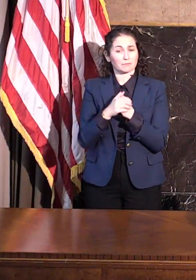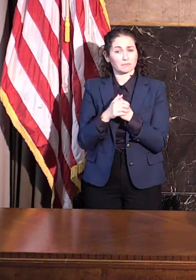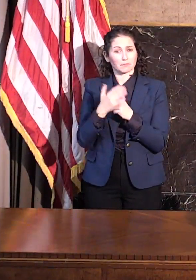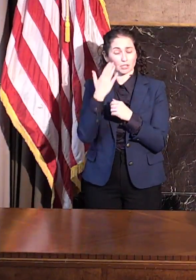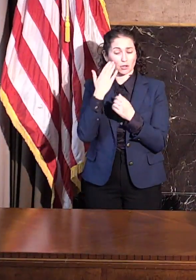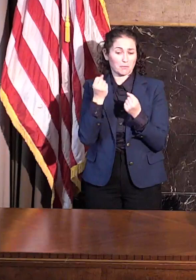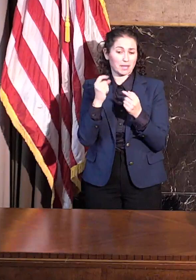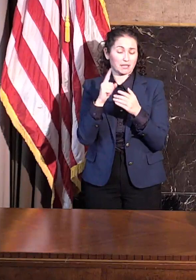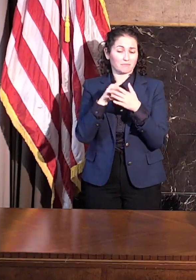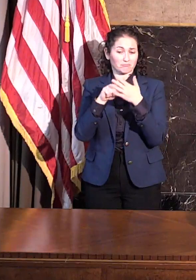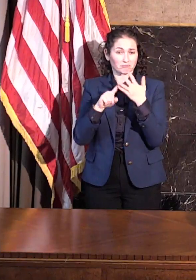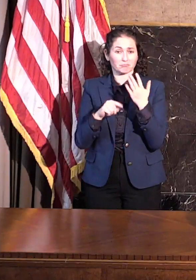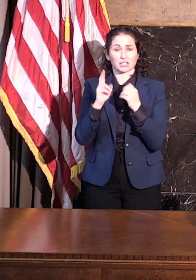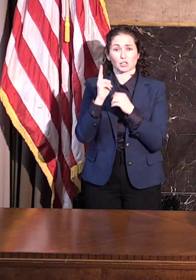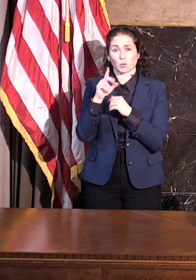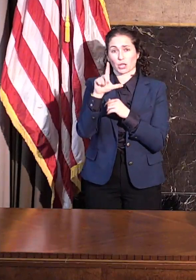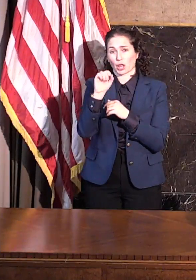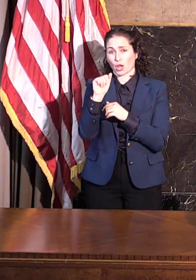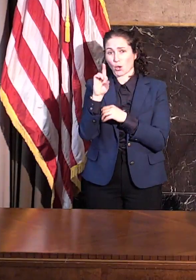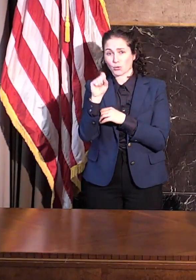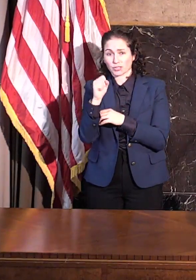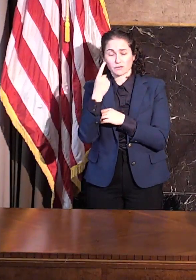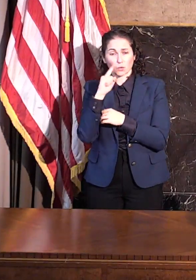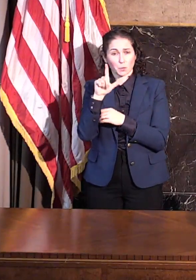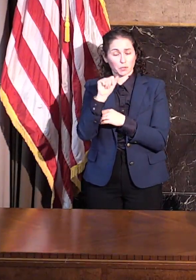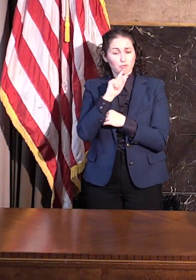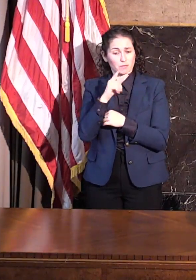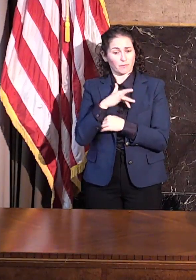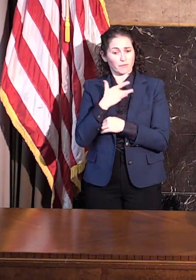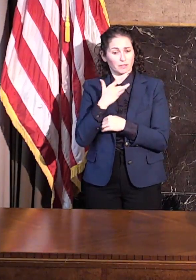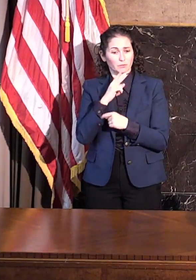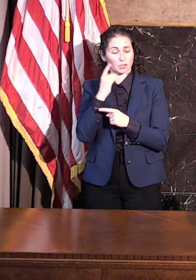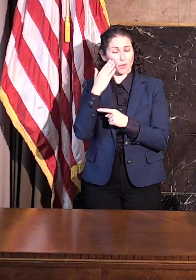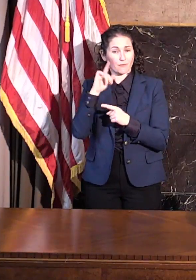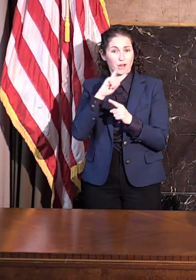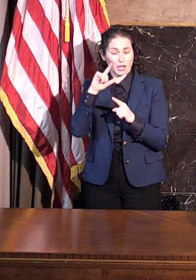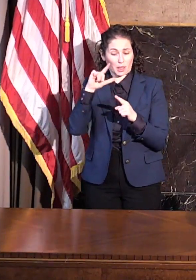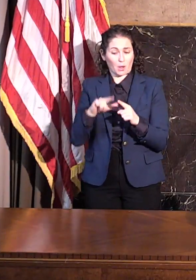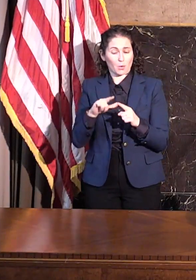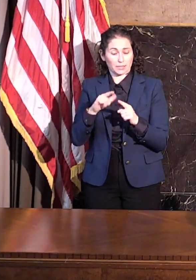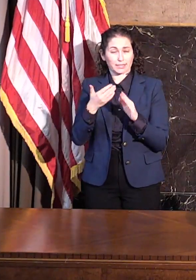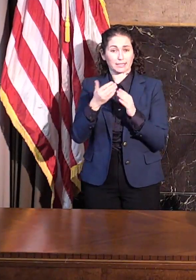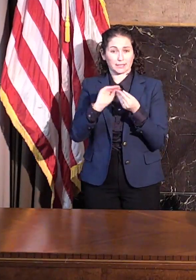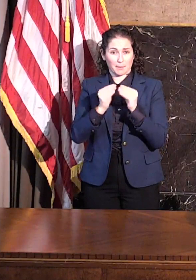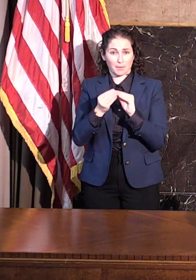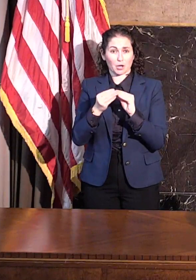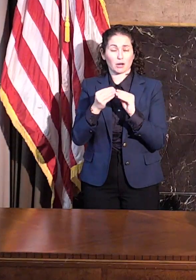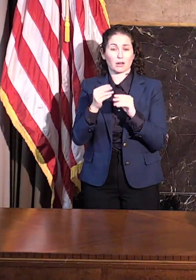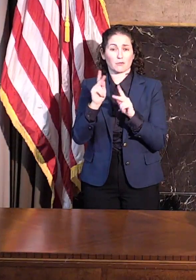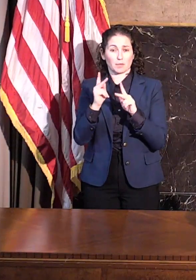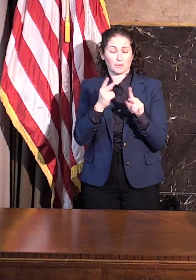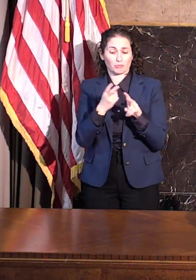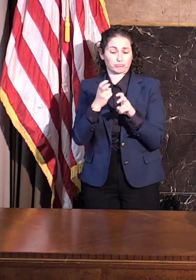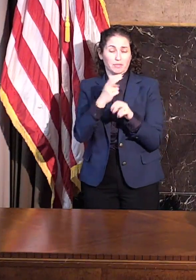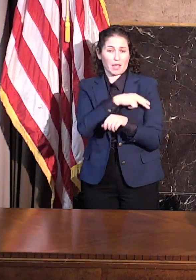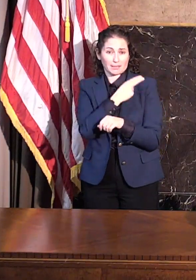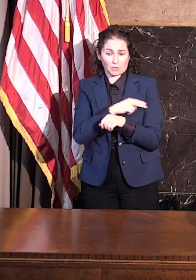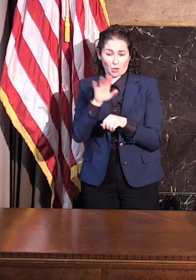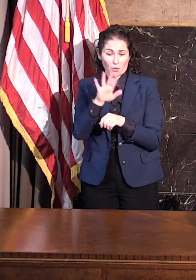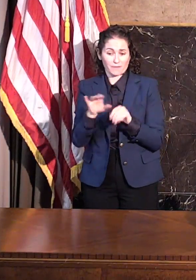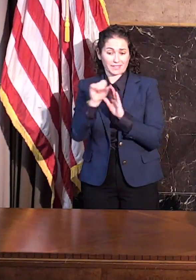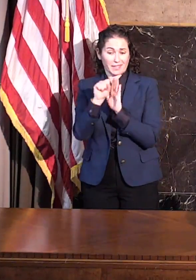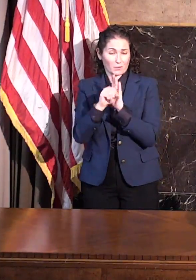bit about what is going on with the pandemic itself and then with vaccines in general. As the governor has said, we have a lot of